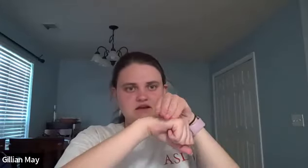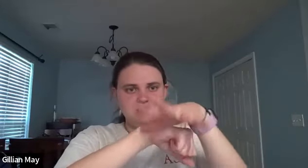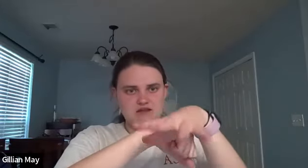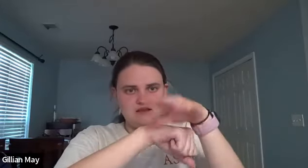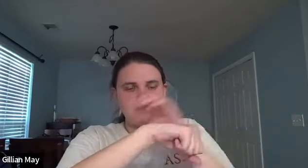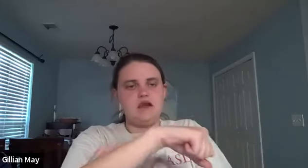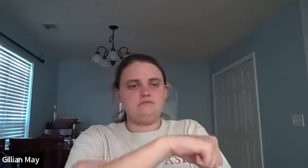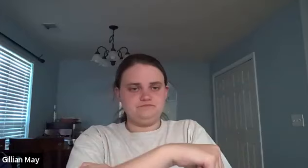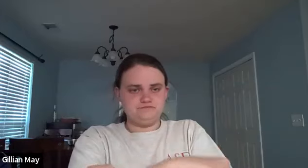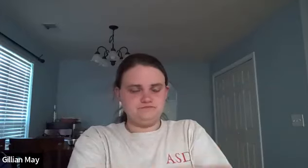Yeah.